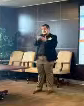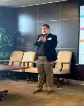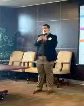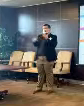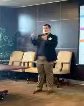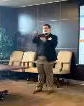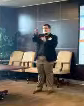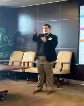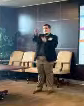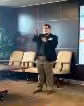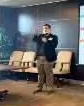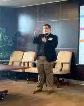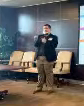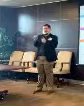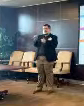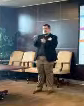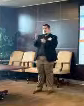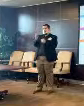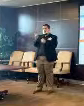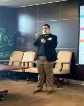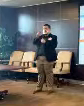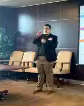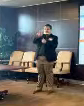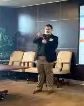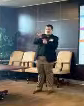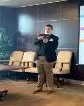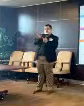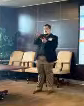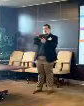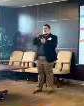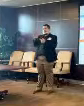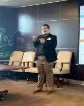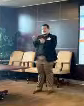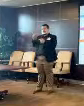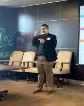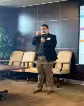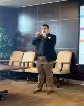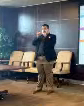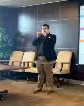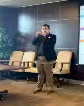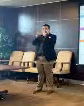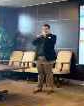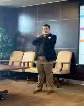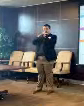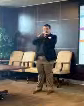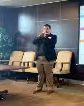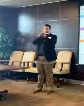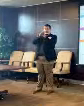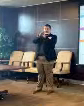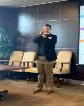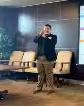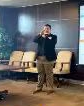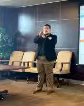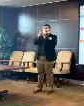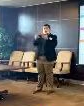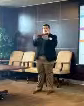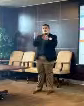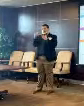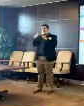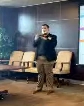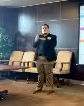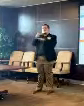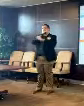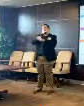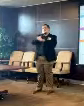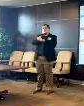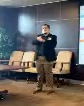exceed the 360. So between 375 and 450, if we continue on the same trajectory that we're seeing today, we could exceed